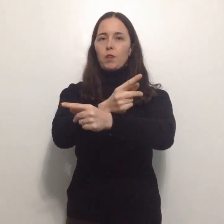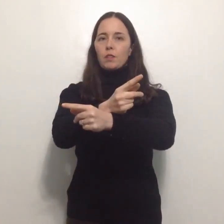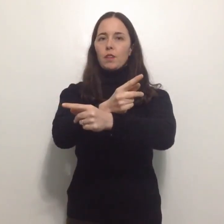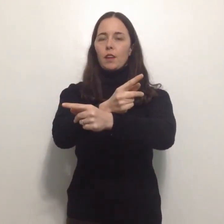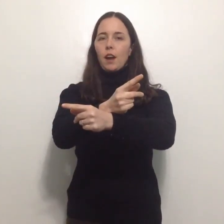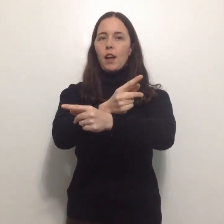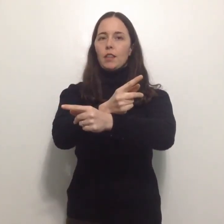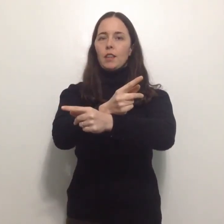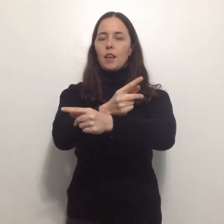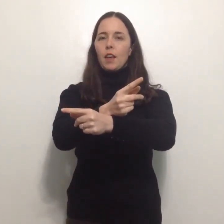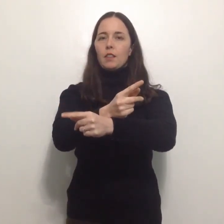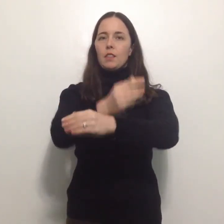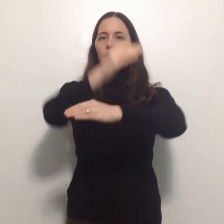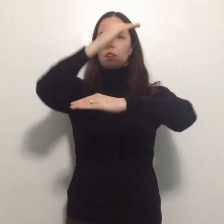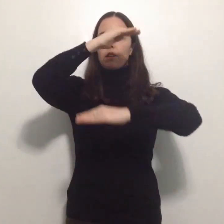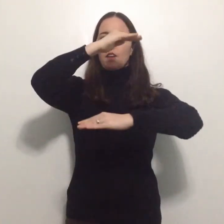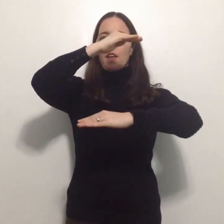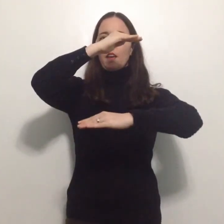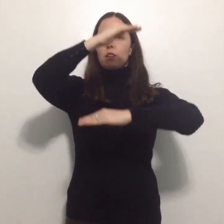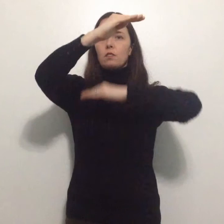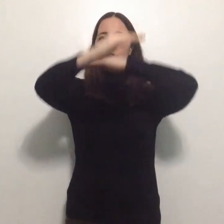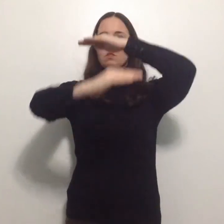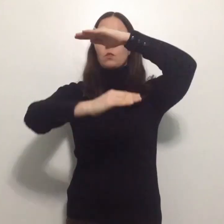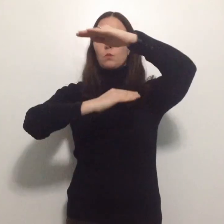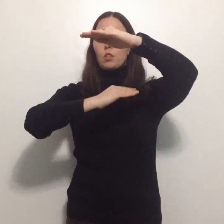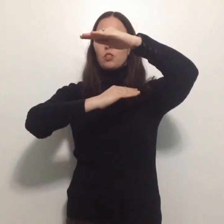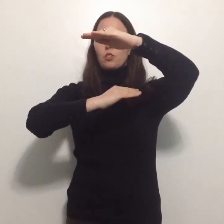once, kind and dear, hands switch.